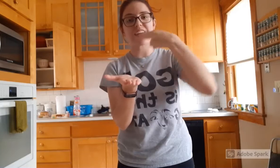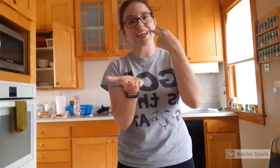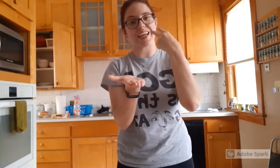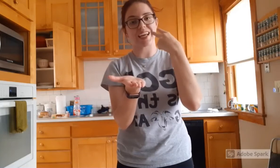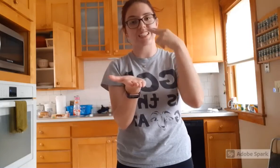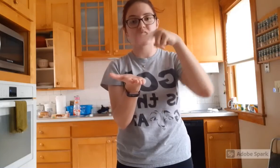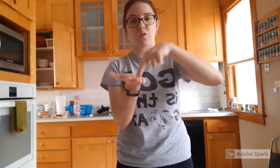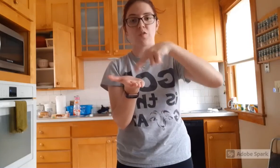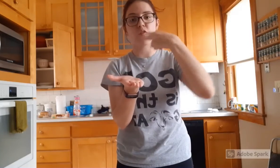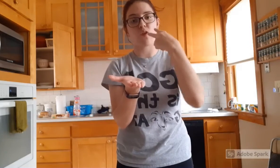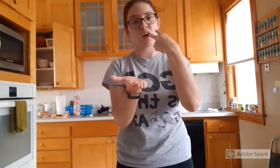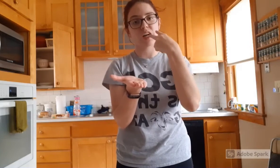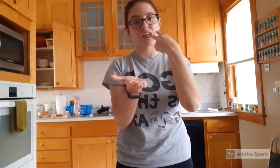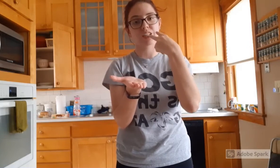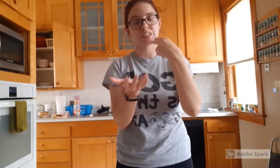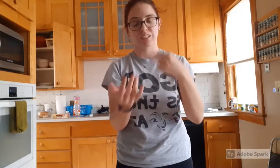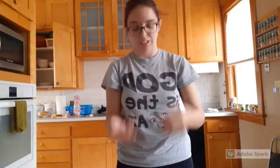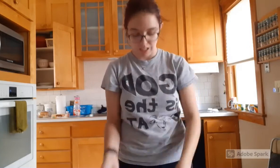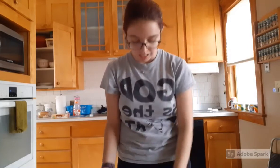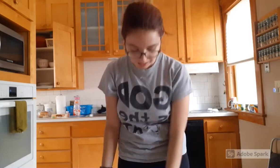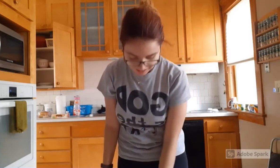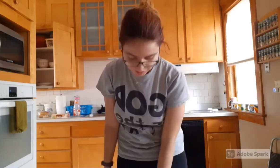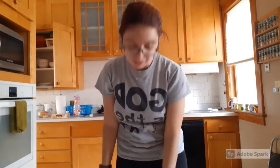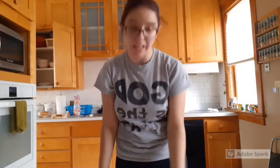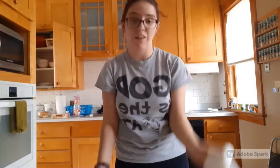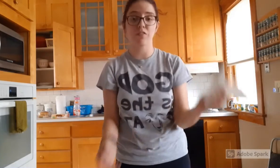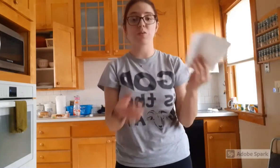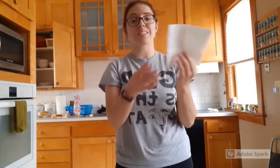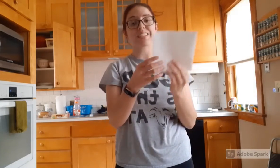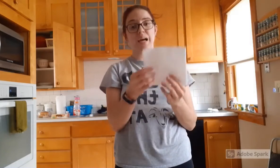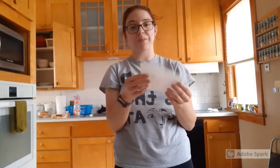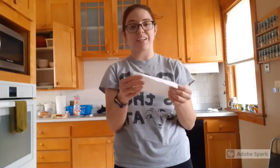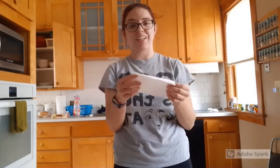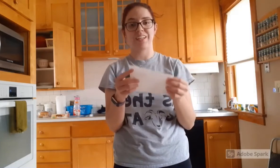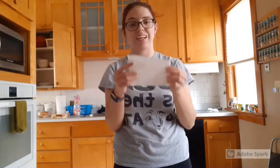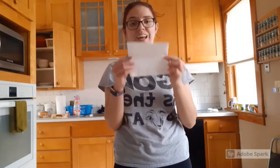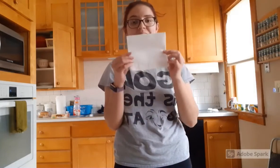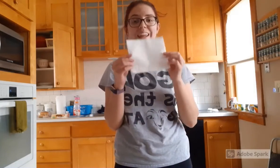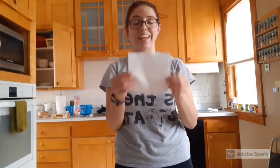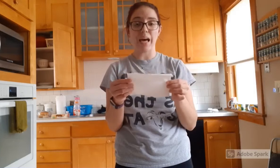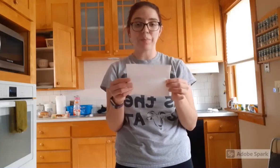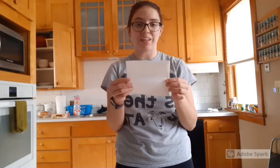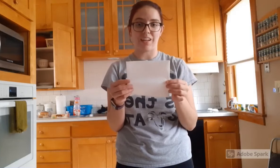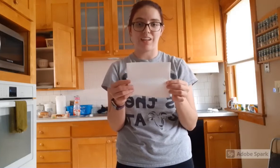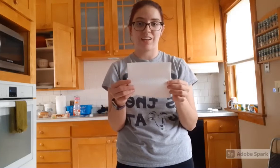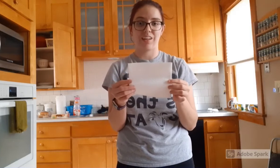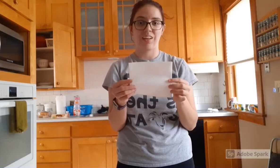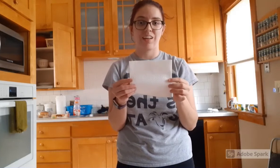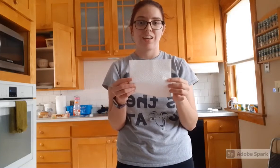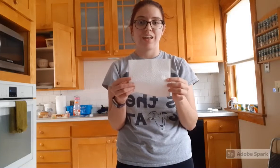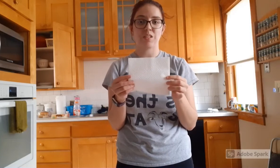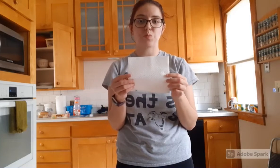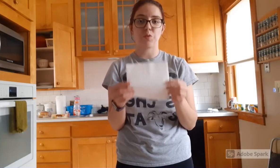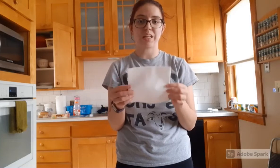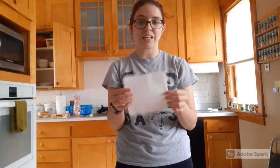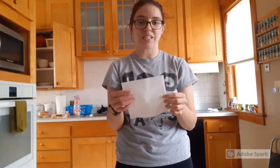eating it, so fork. And the next one I have for you is napkin. And napkin is pretty easy. It's